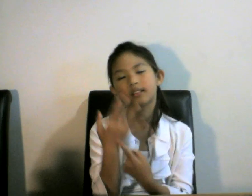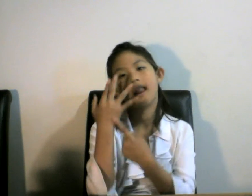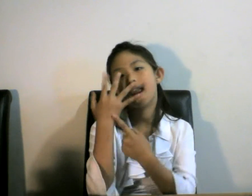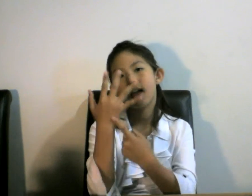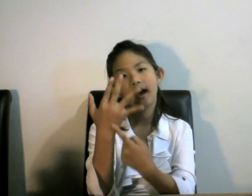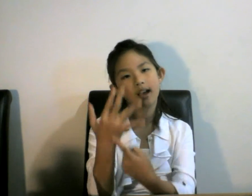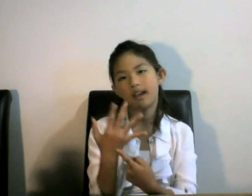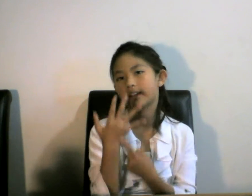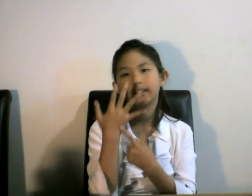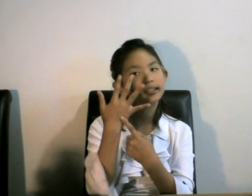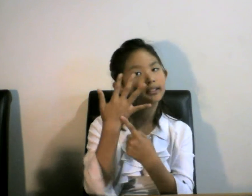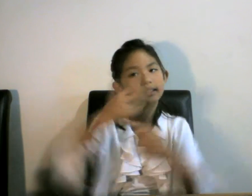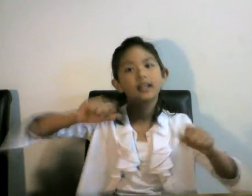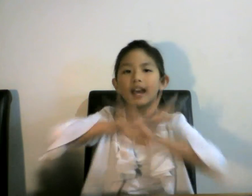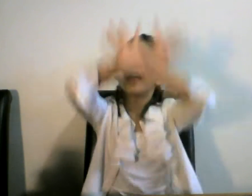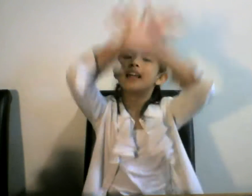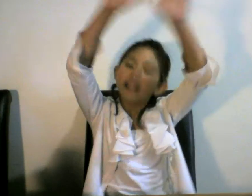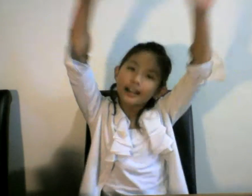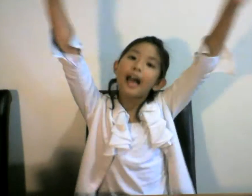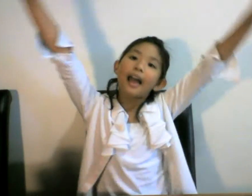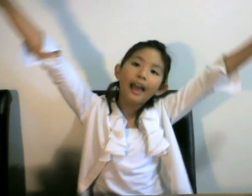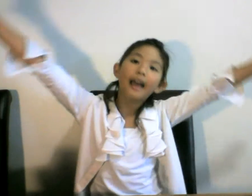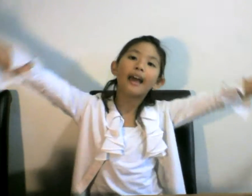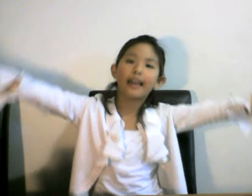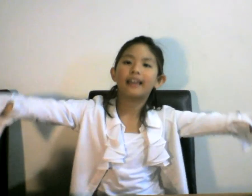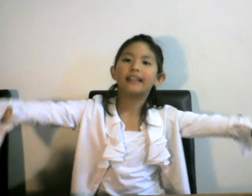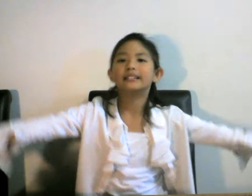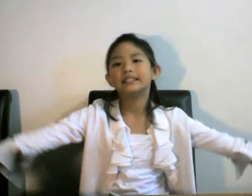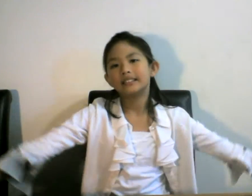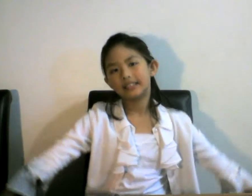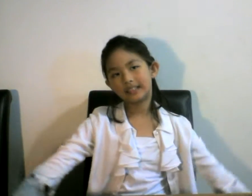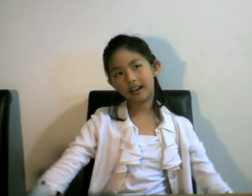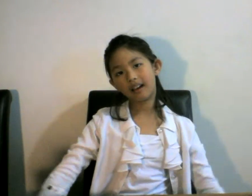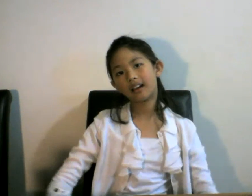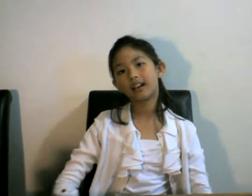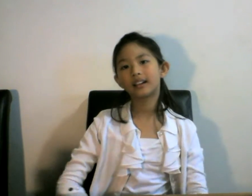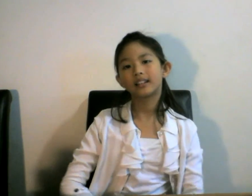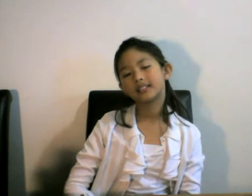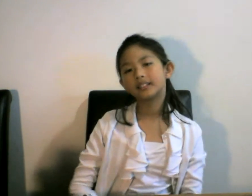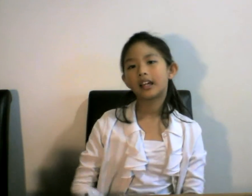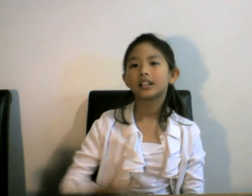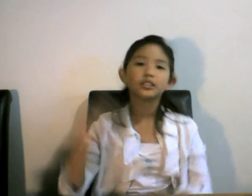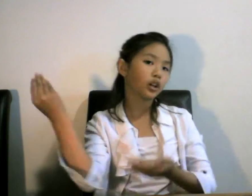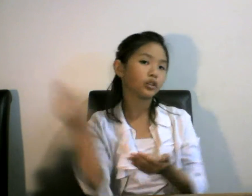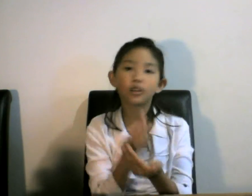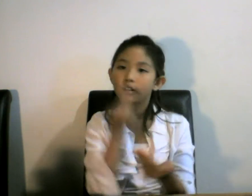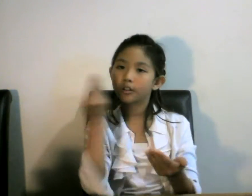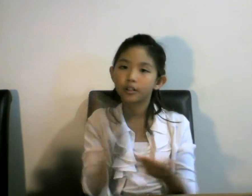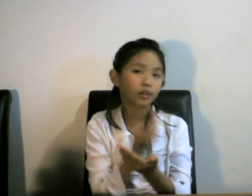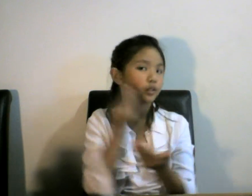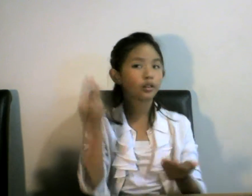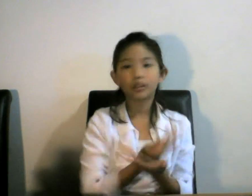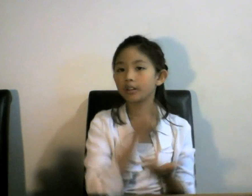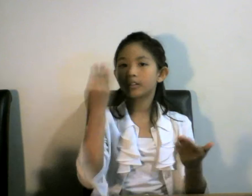ignite the light and let it shine. Just on